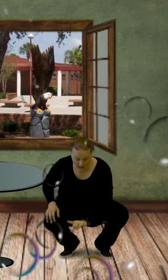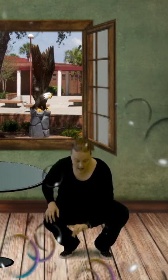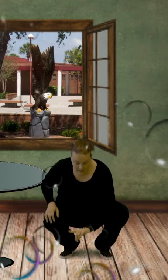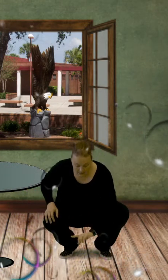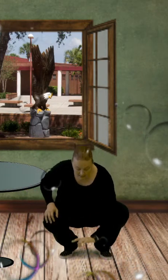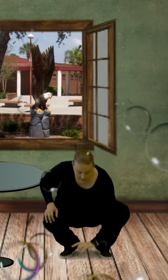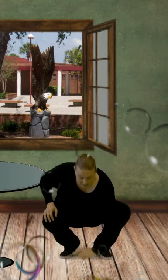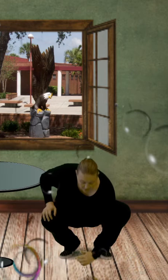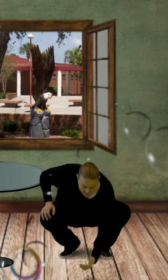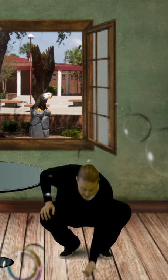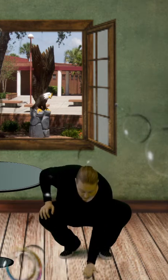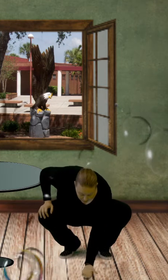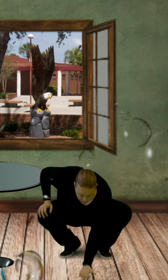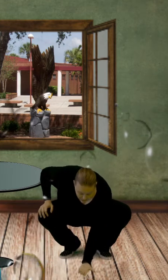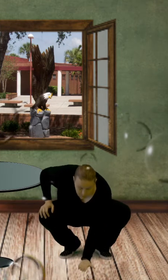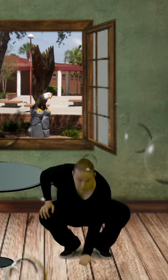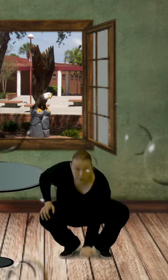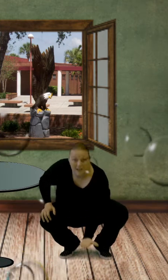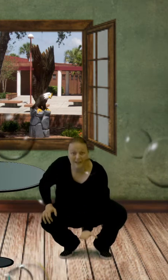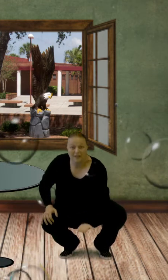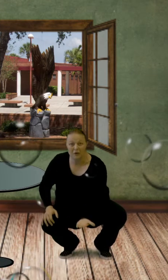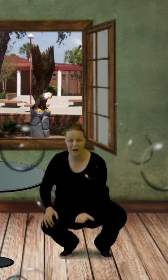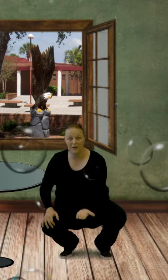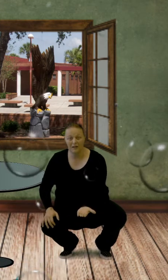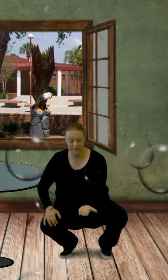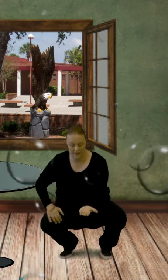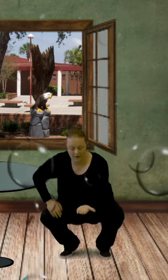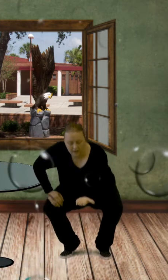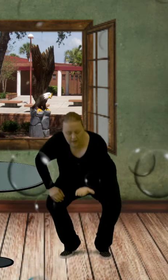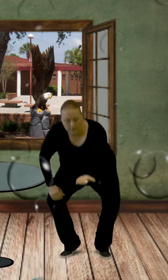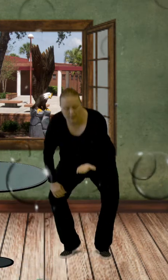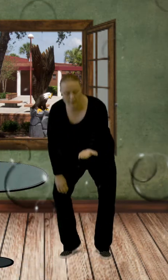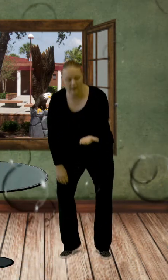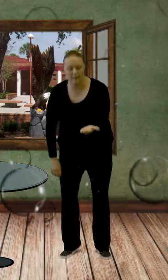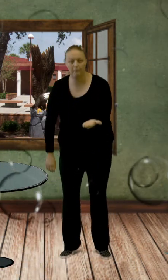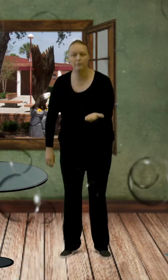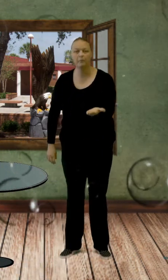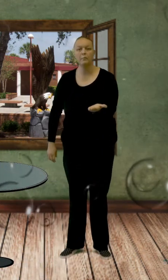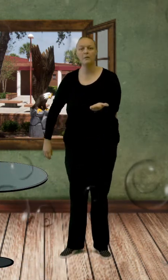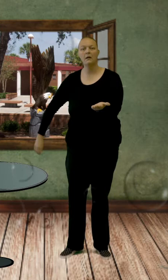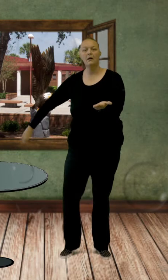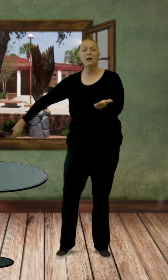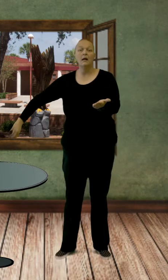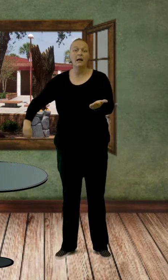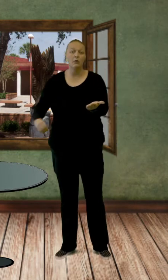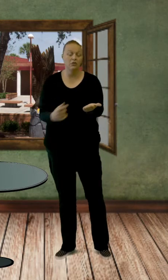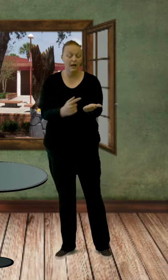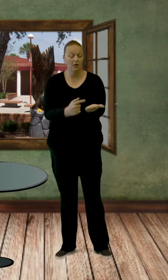And then just slide your hand under it right before it hits the ground. Very good. Now bring it back up. Now would you take your